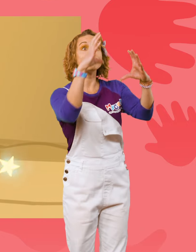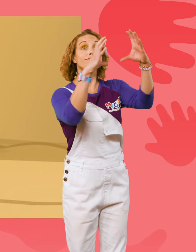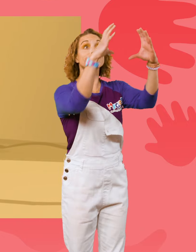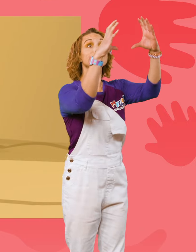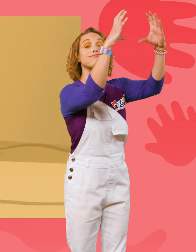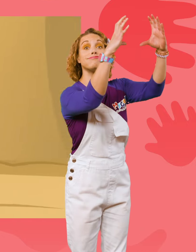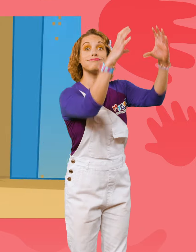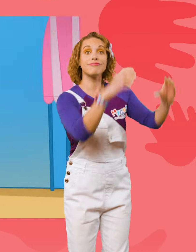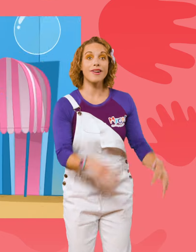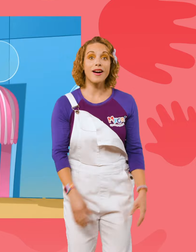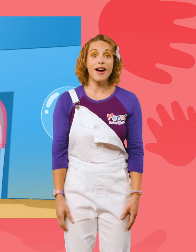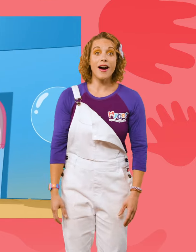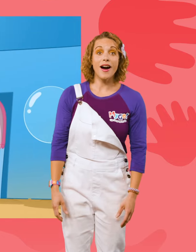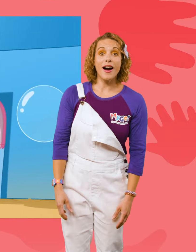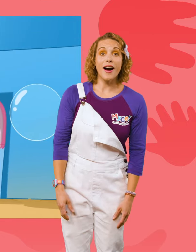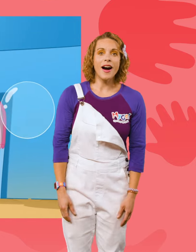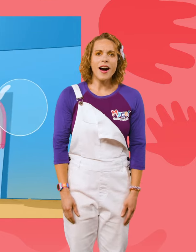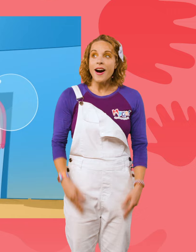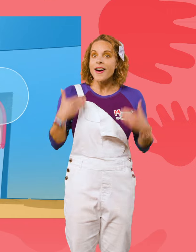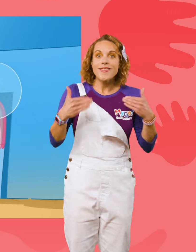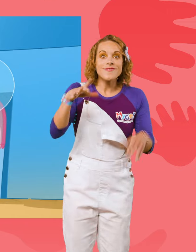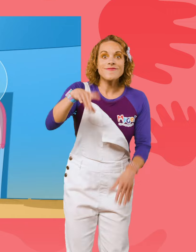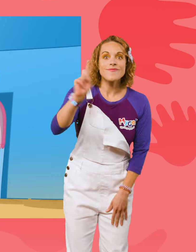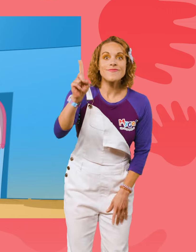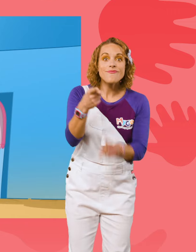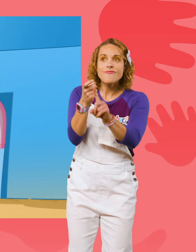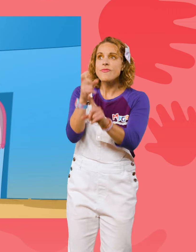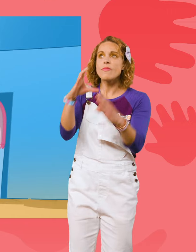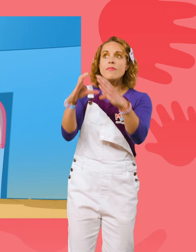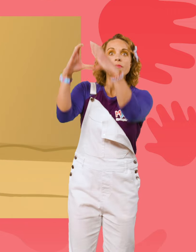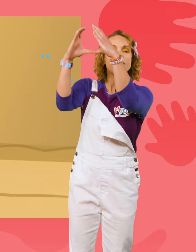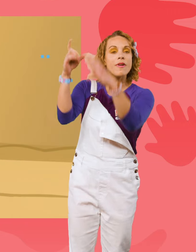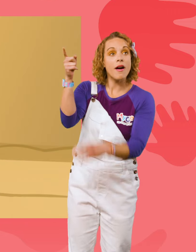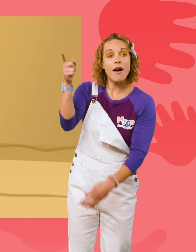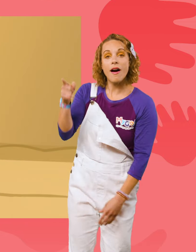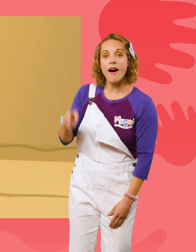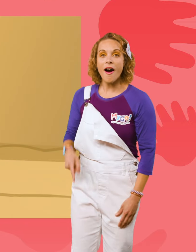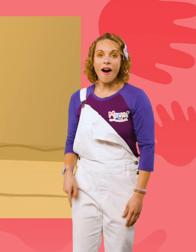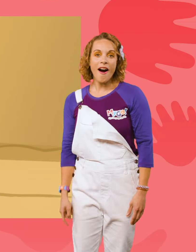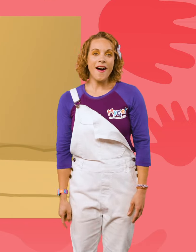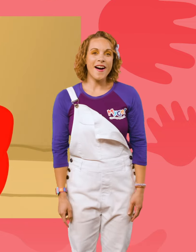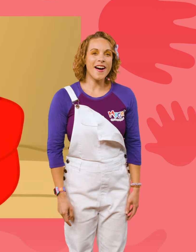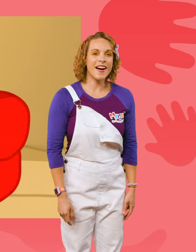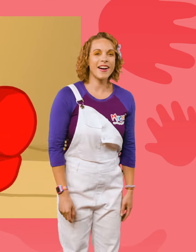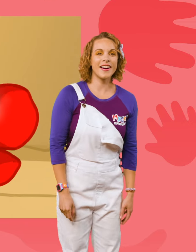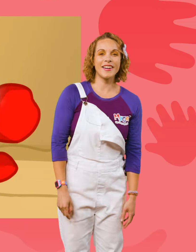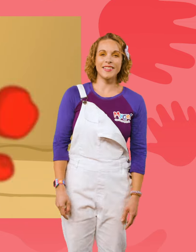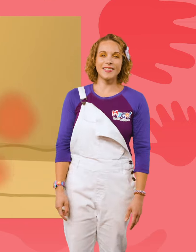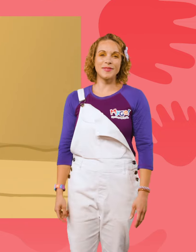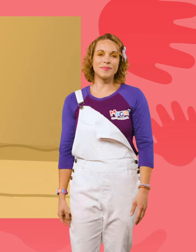Come on, Bubble! Let's find out where those bubbles came from.